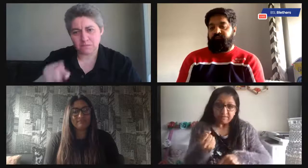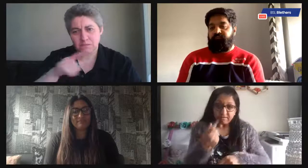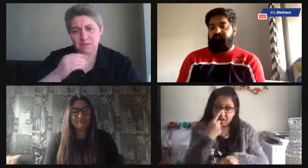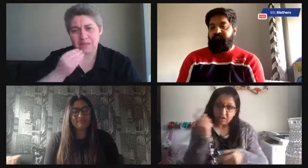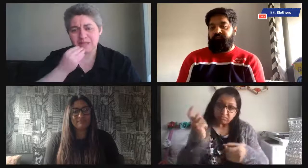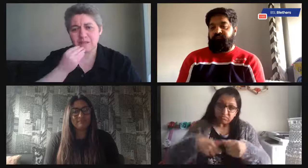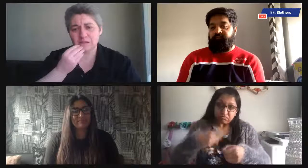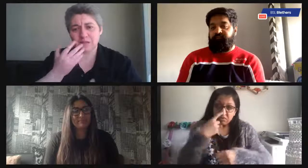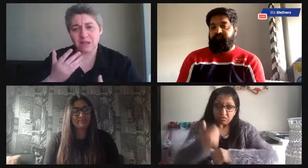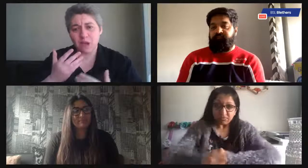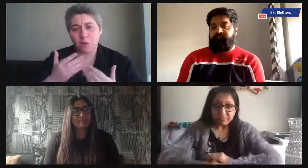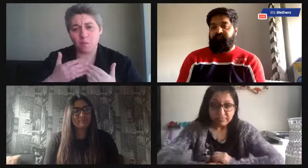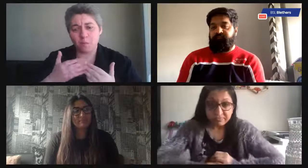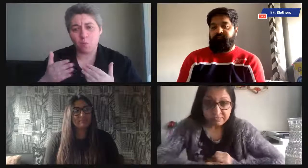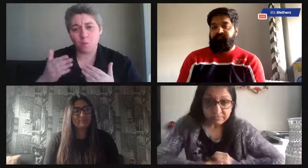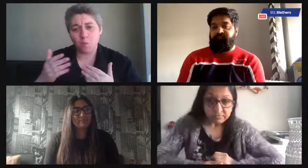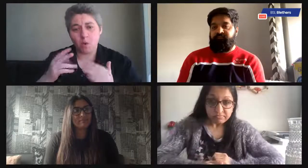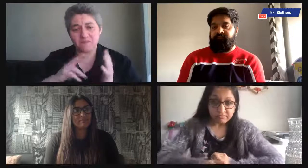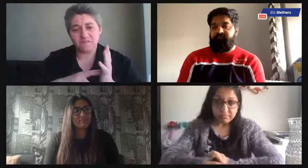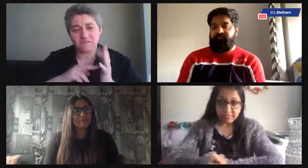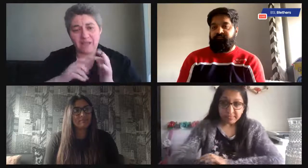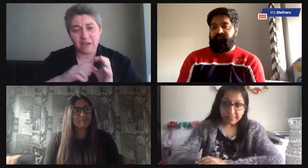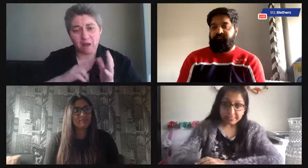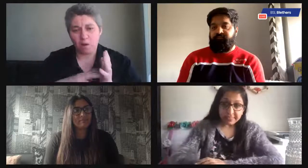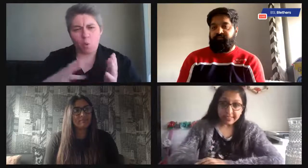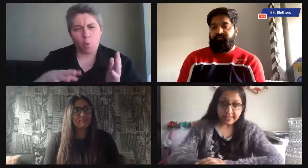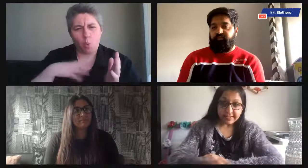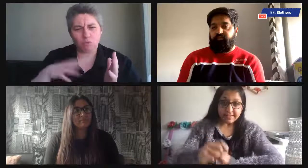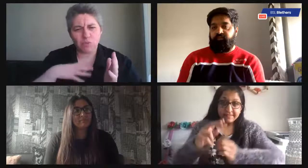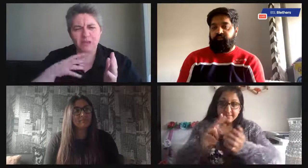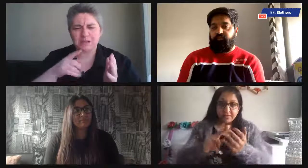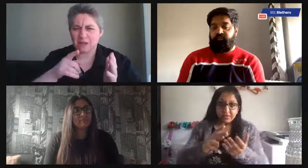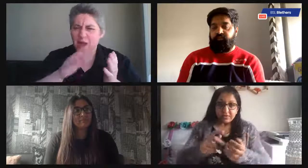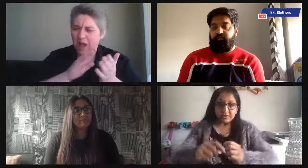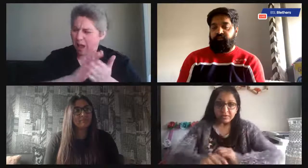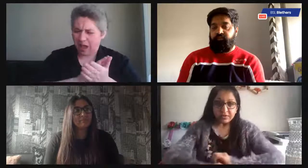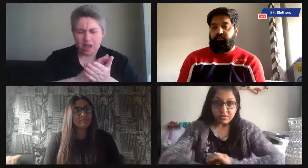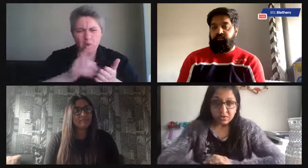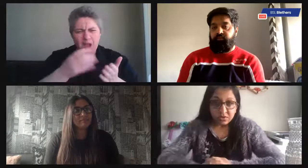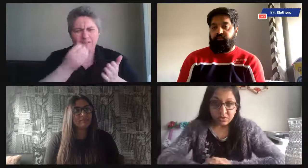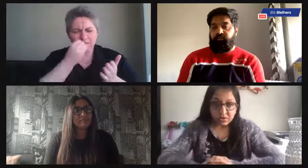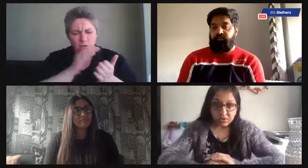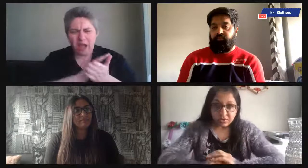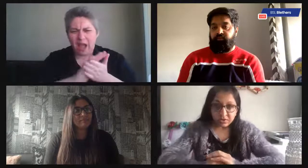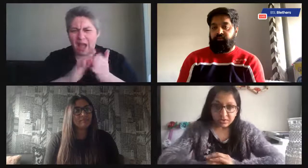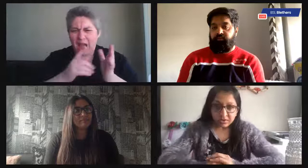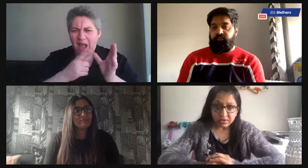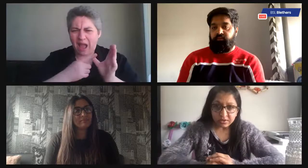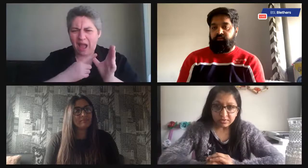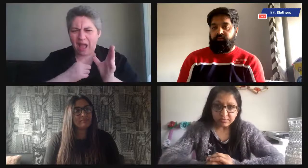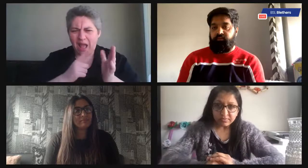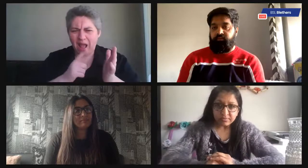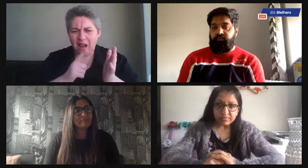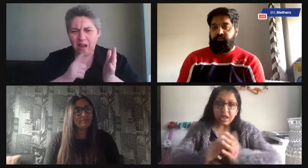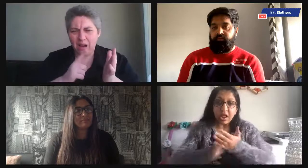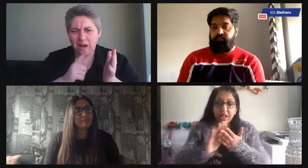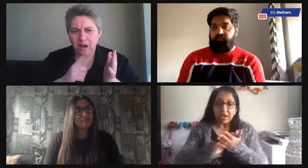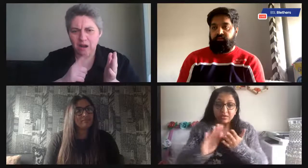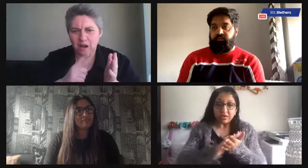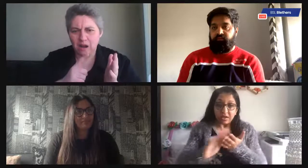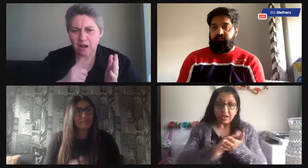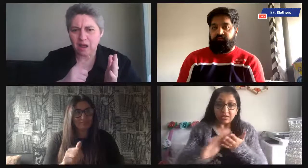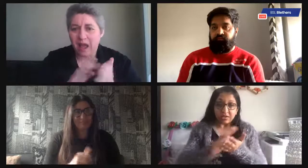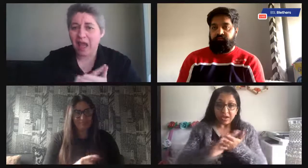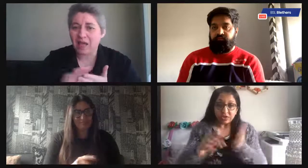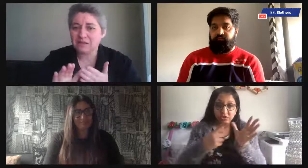about health as well, you know. So and anybody can join. Is it? Do you have? I know you have